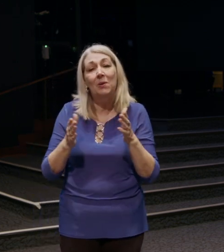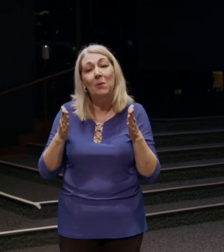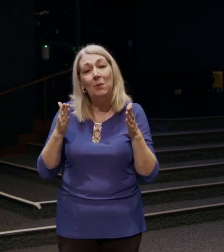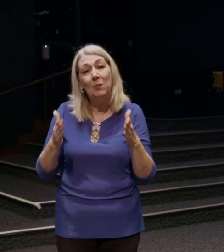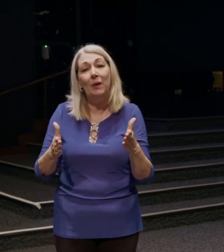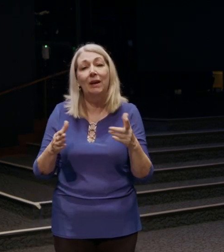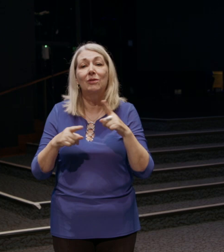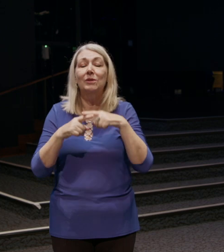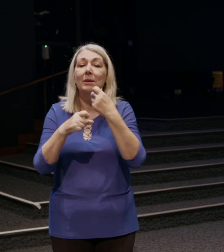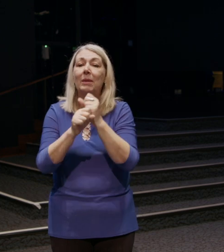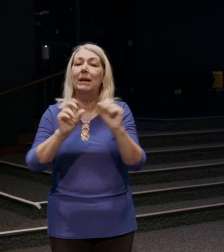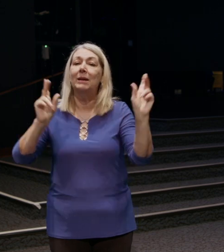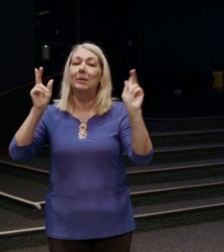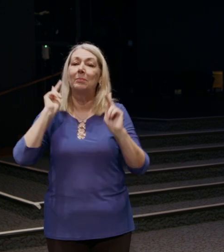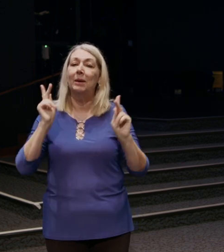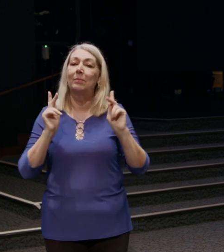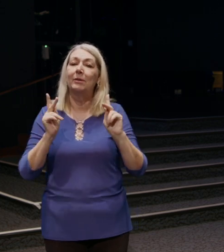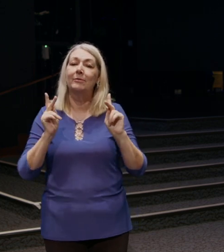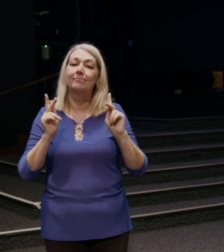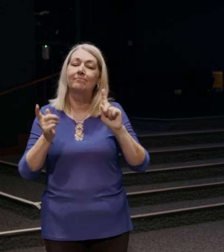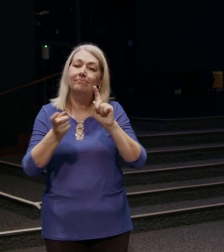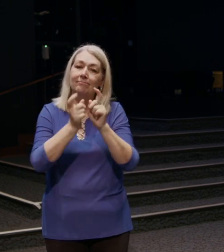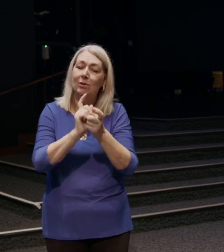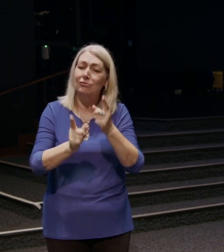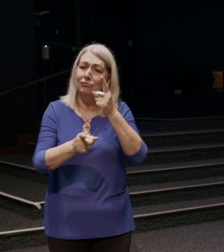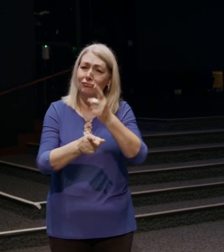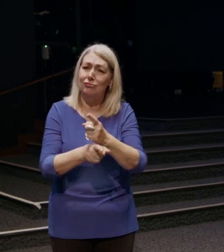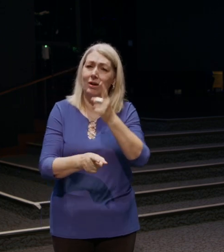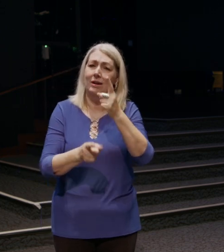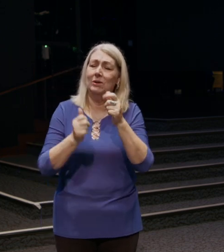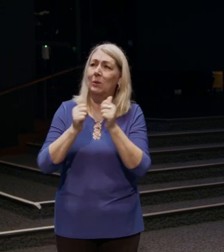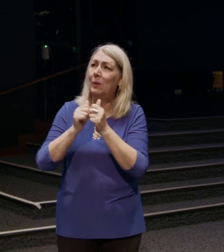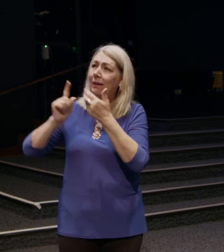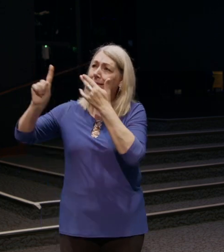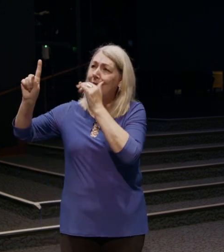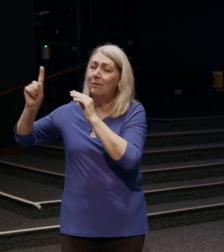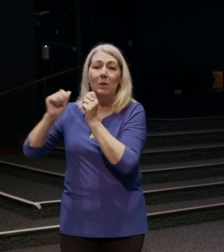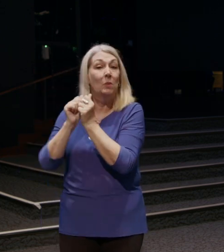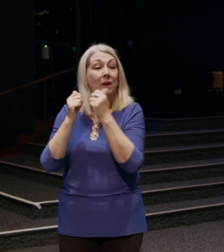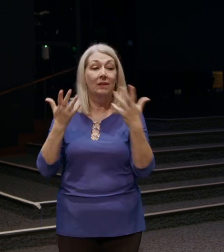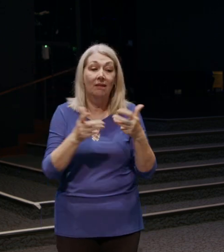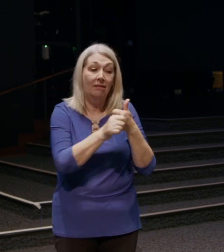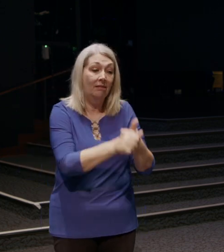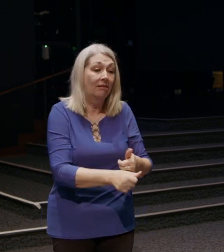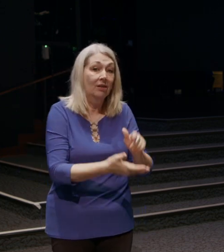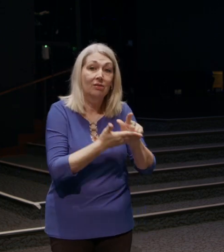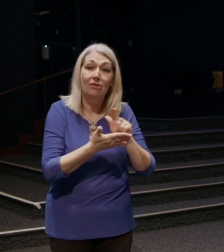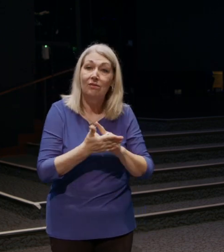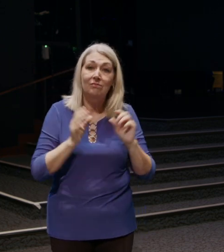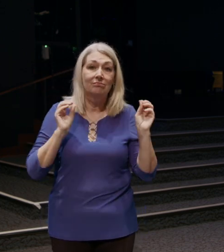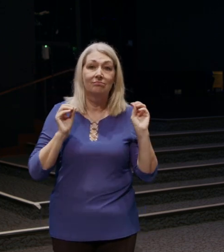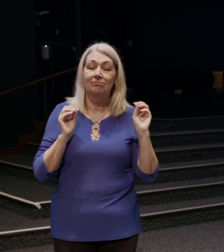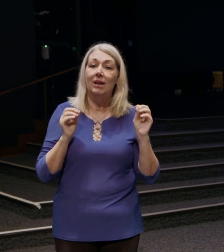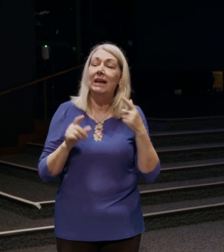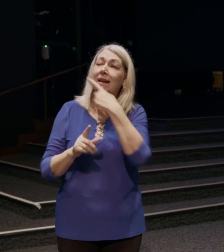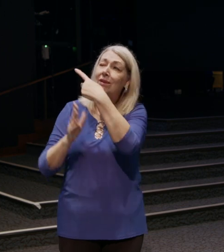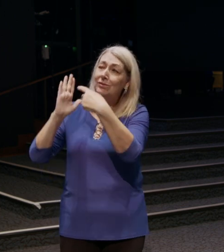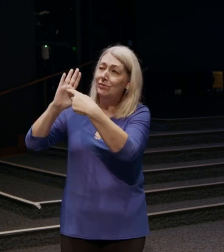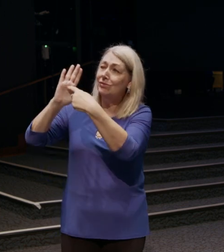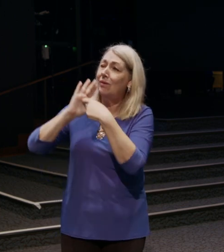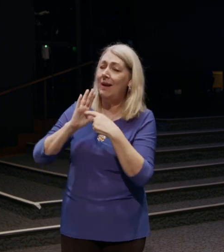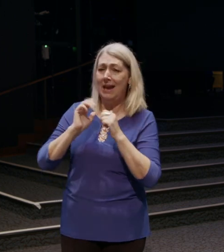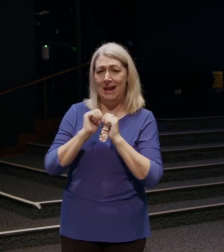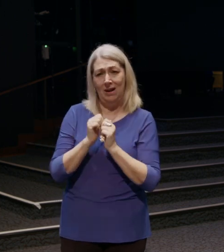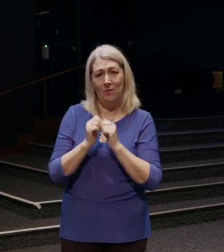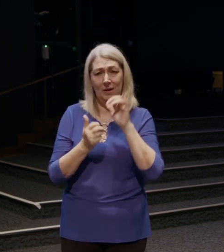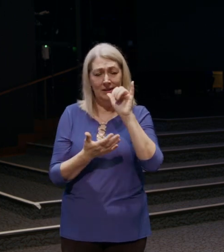to make people right with him without the law. And he has now shown us that way which the